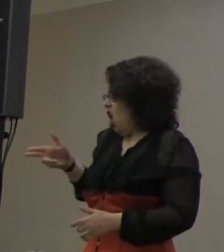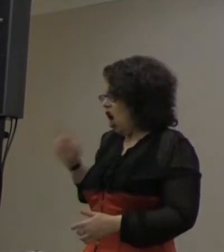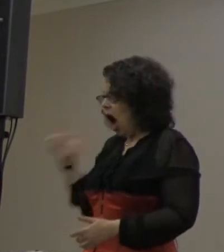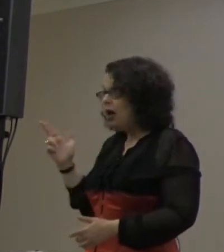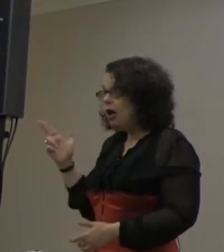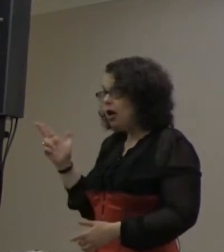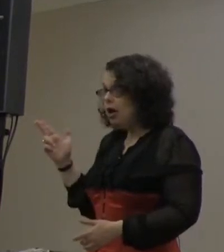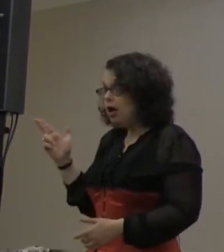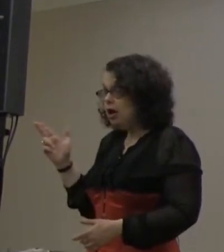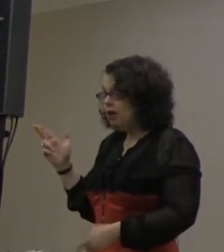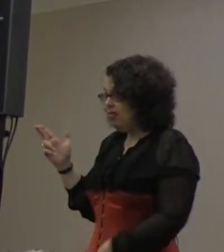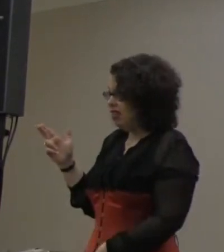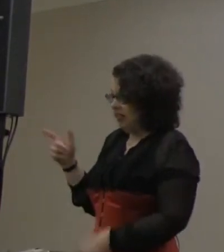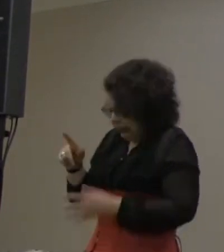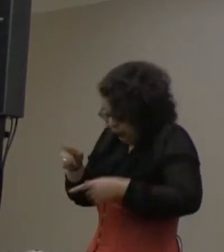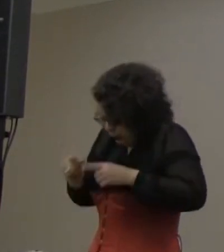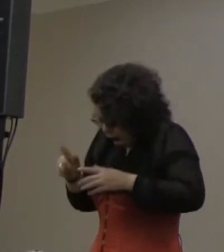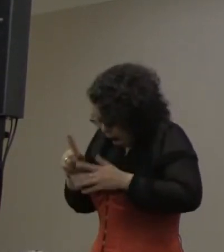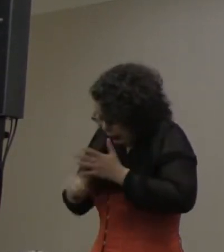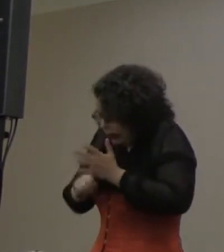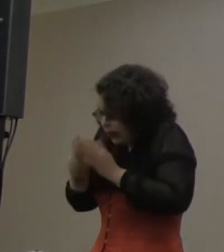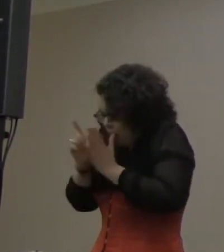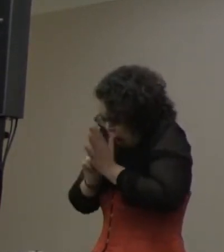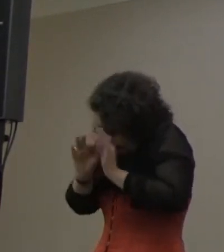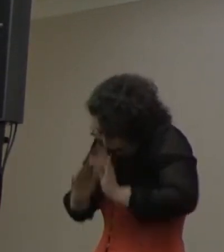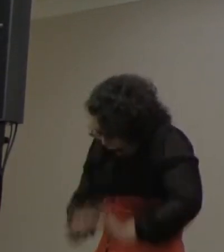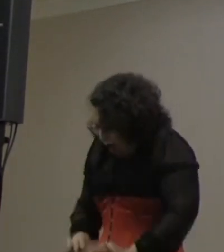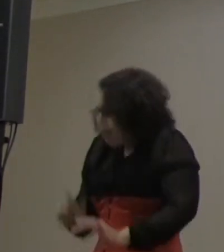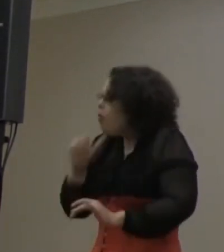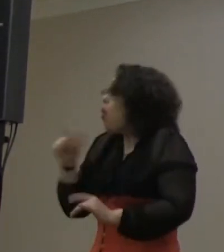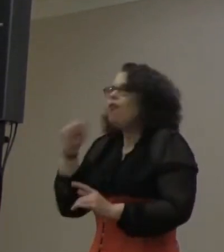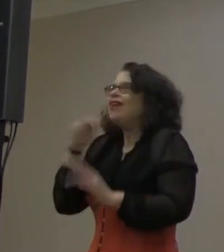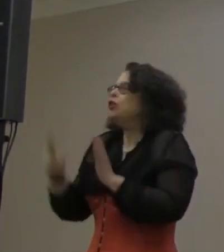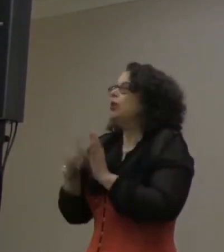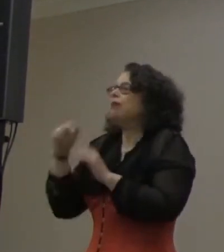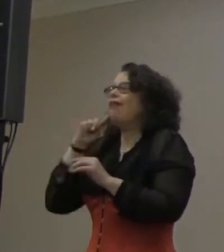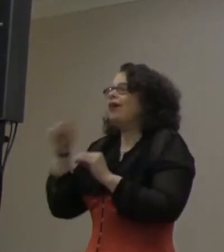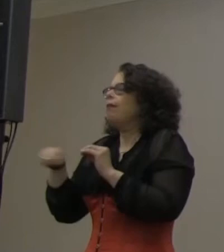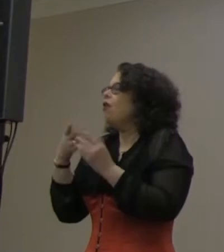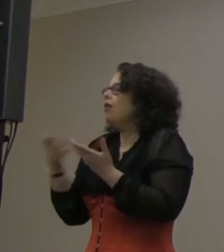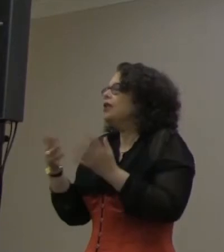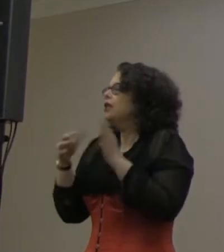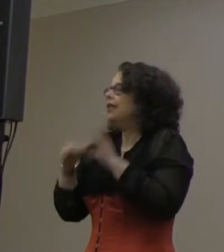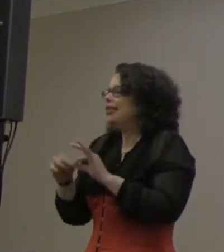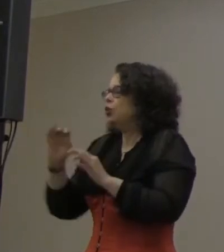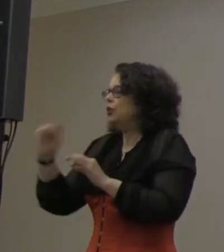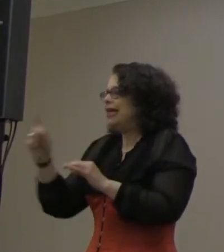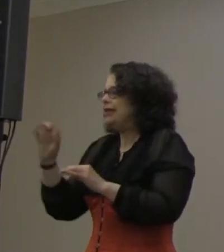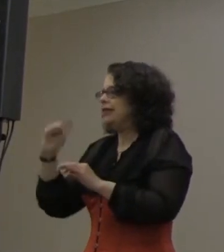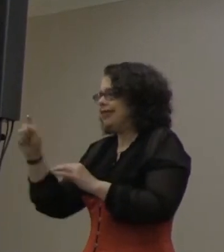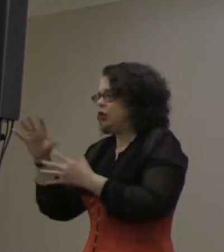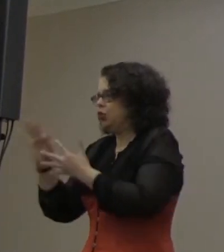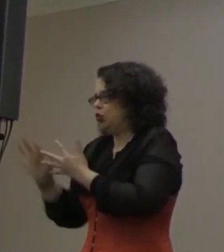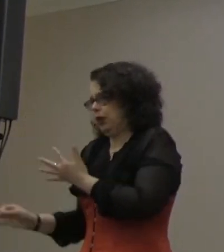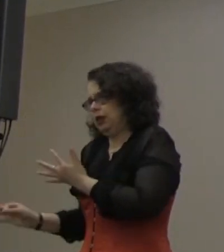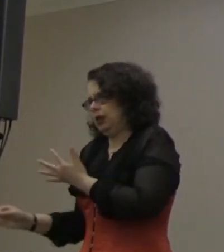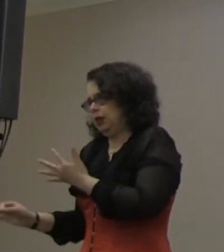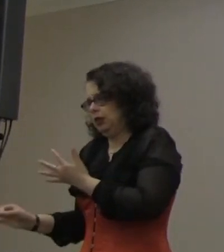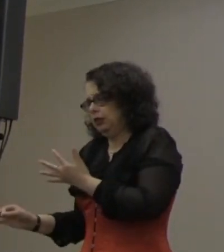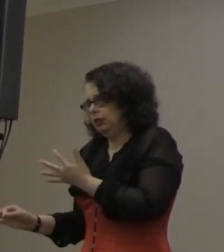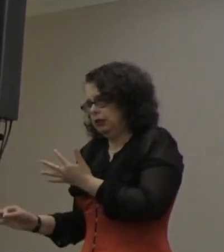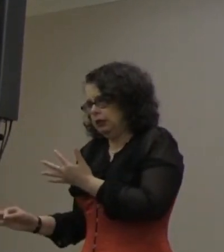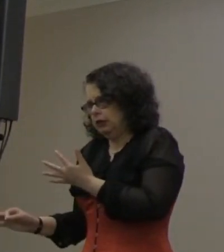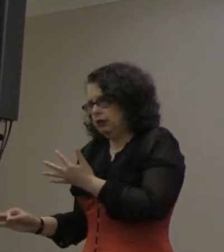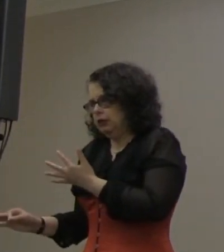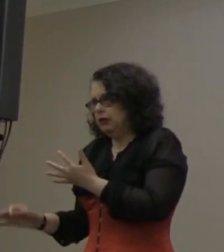won't think twice about cutting all the things connected to sex and sexual choice. From what I